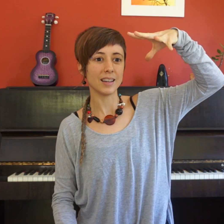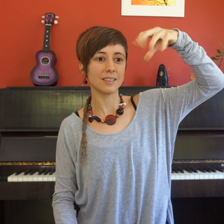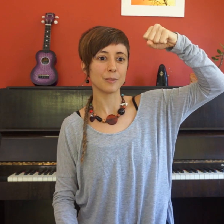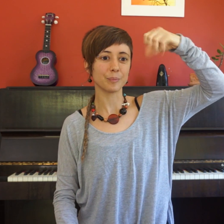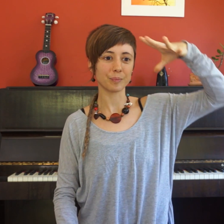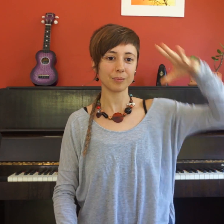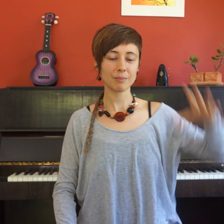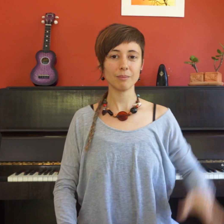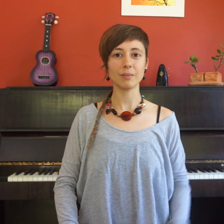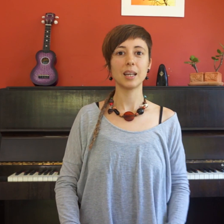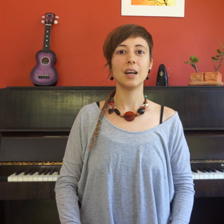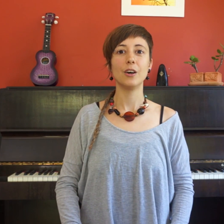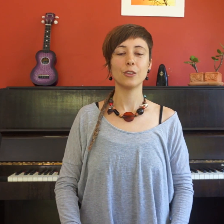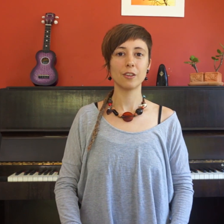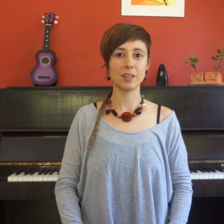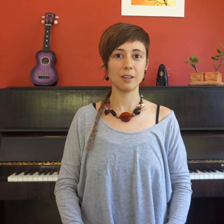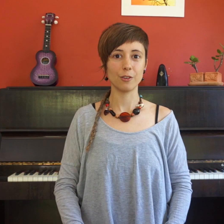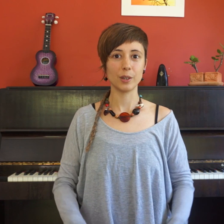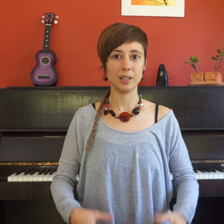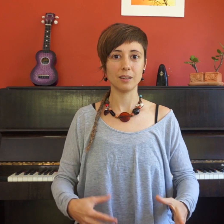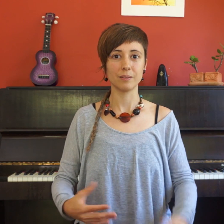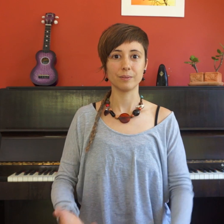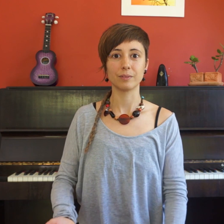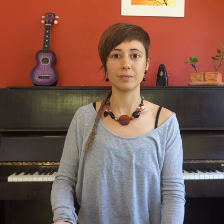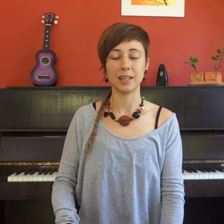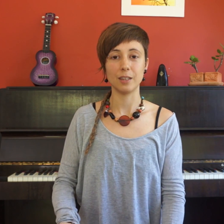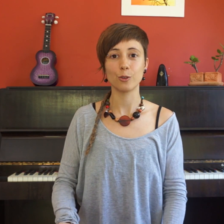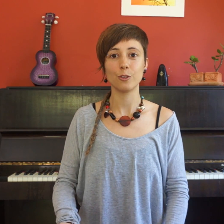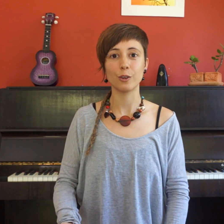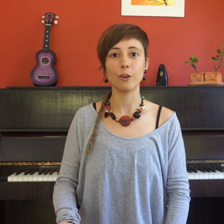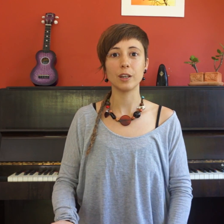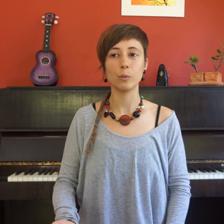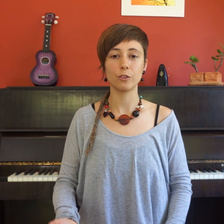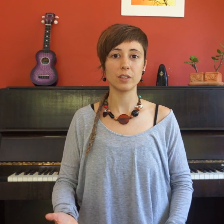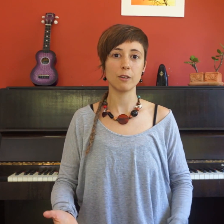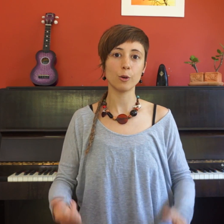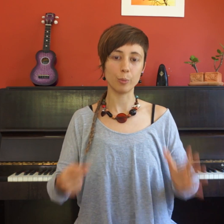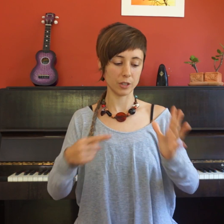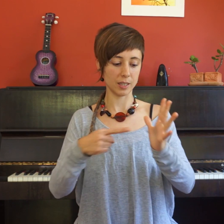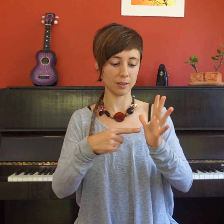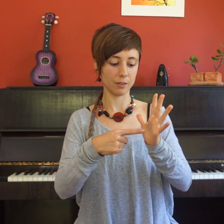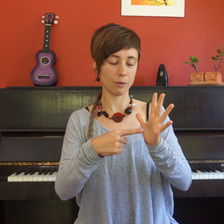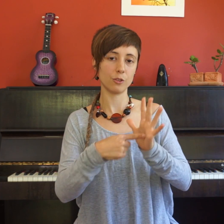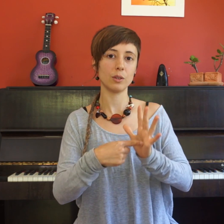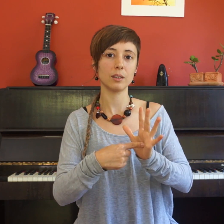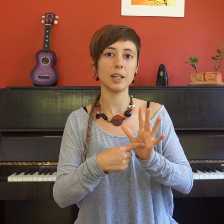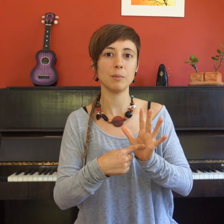light. Another sign that I introduced very early was the sign for potty, because I was doing